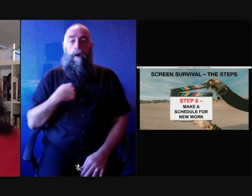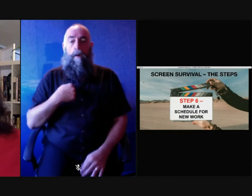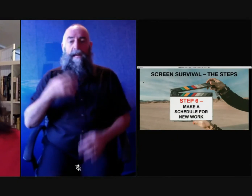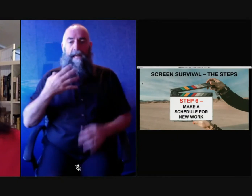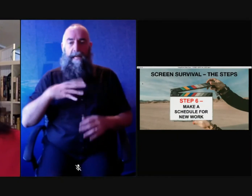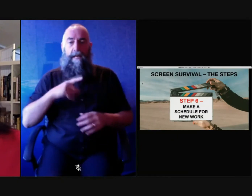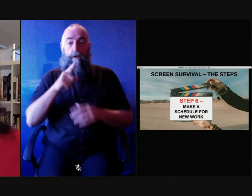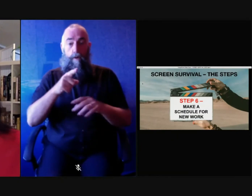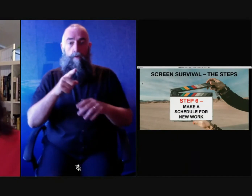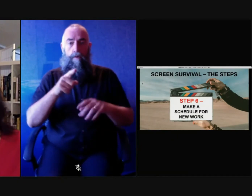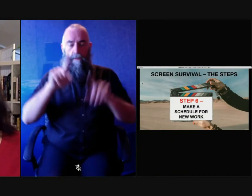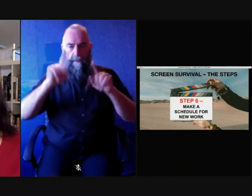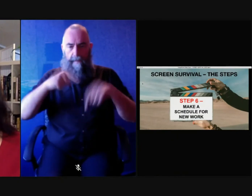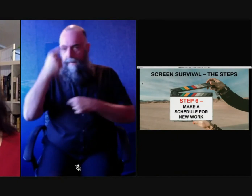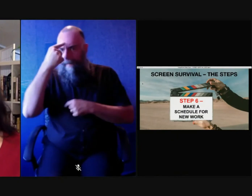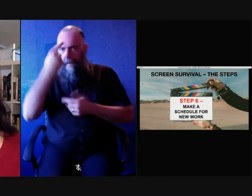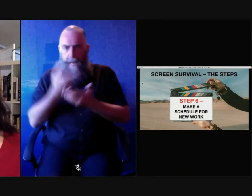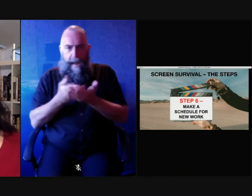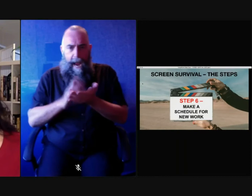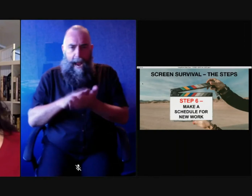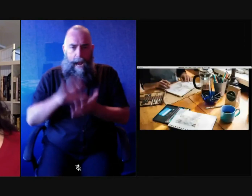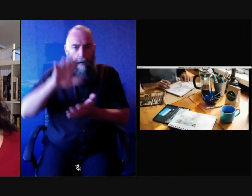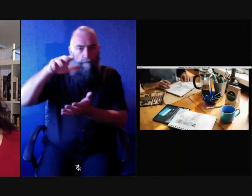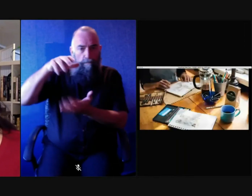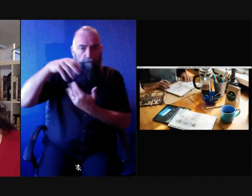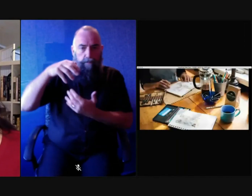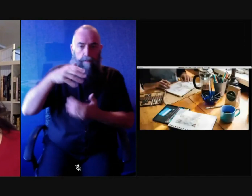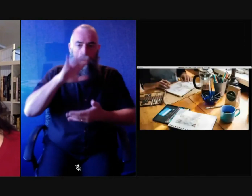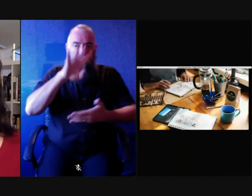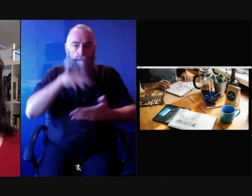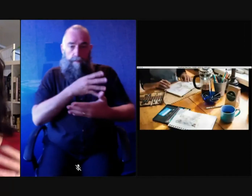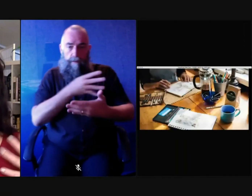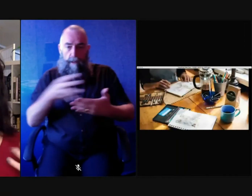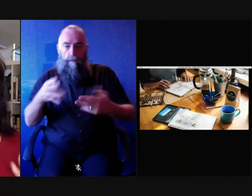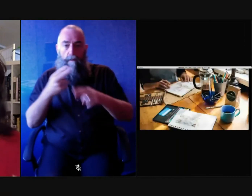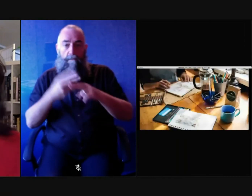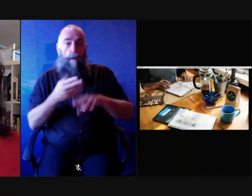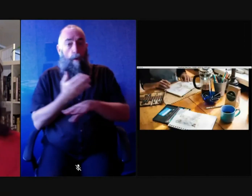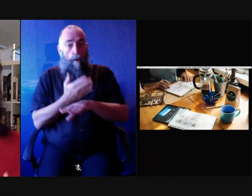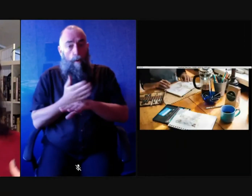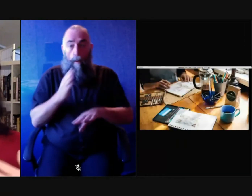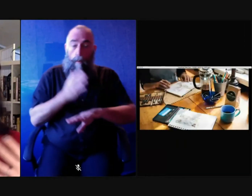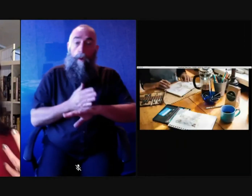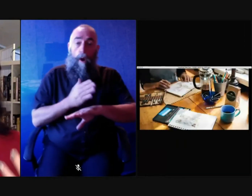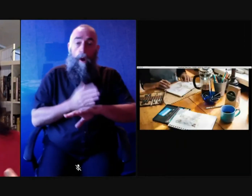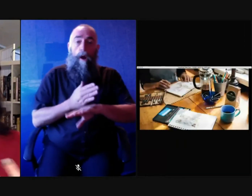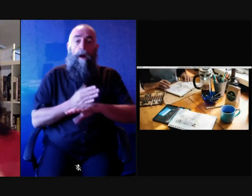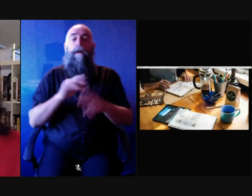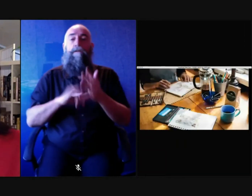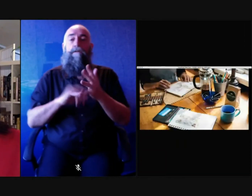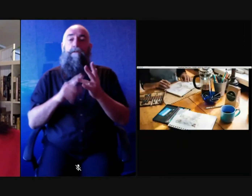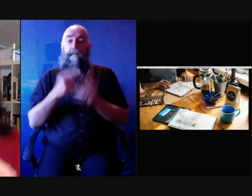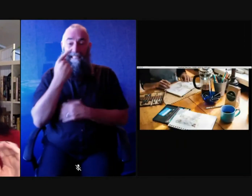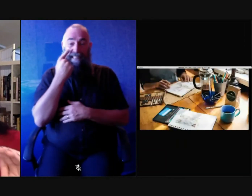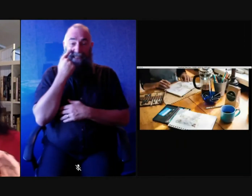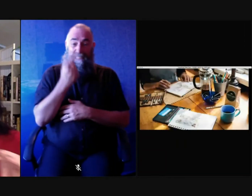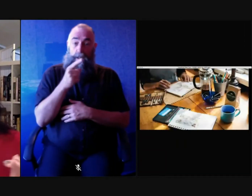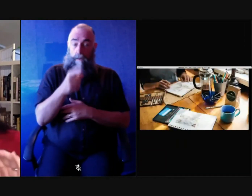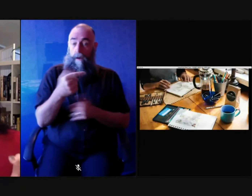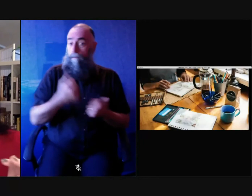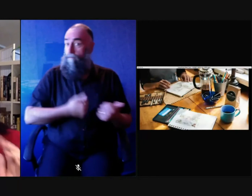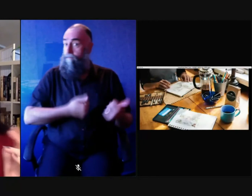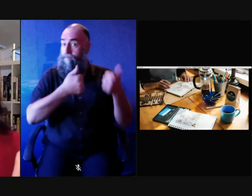And again, I am specifically talking to those of you who have the capacity for this. You are feeling well and financially you are